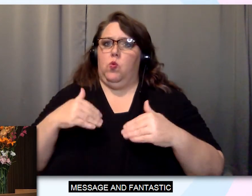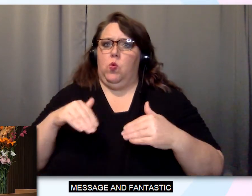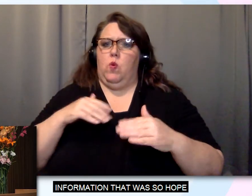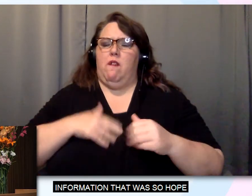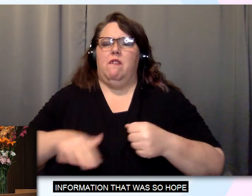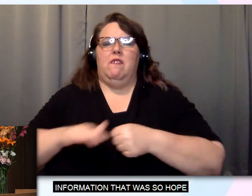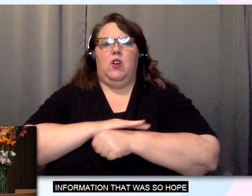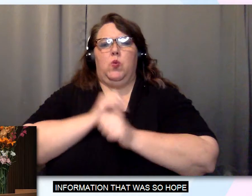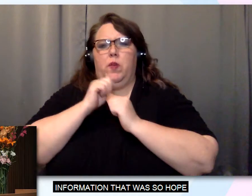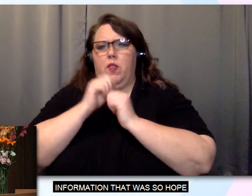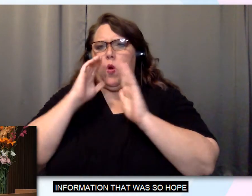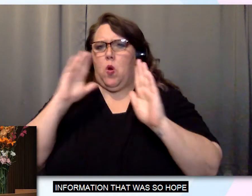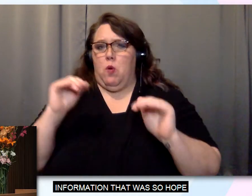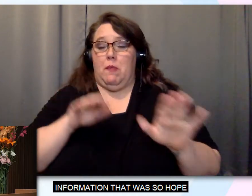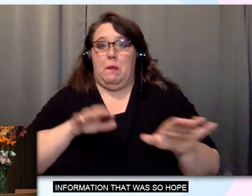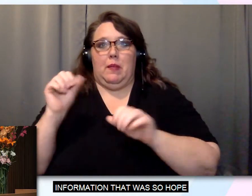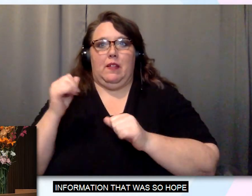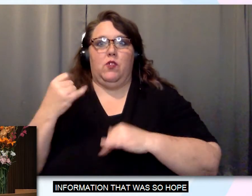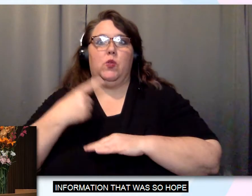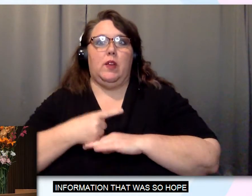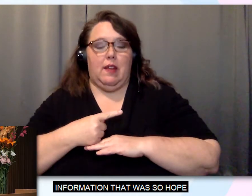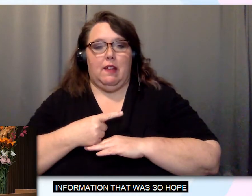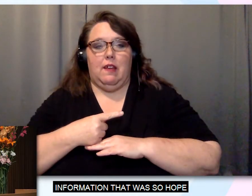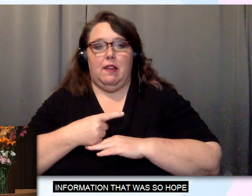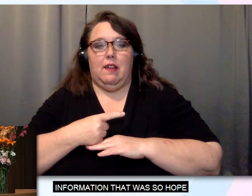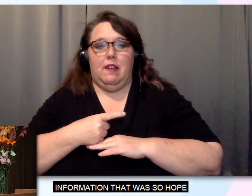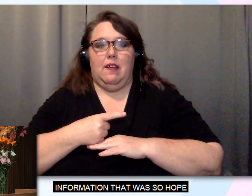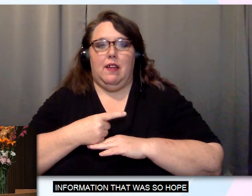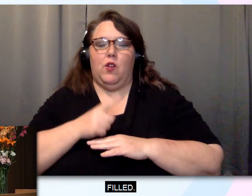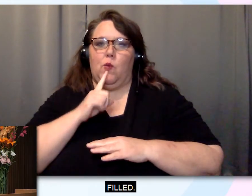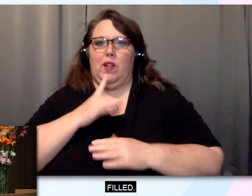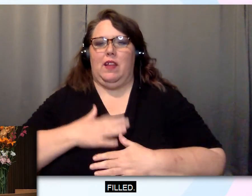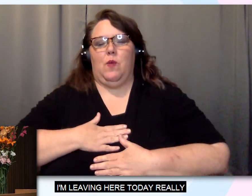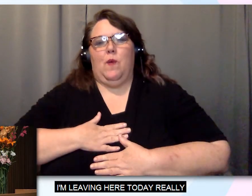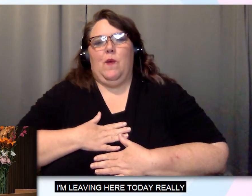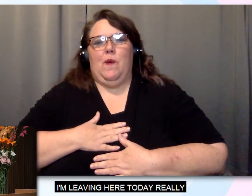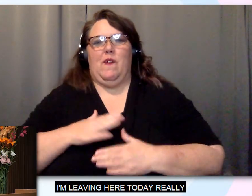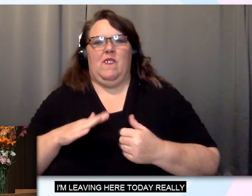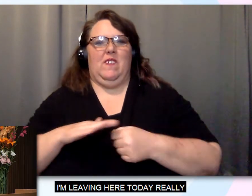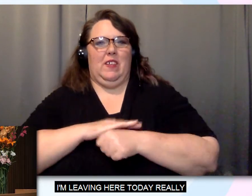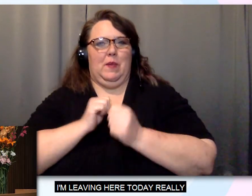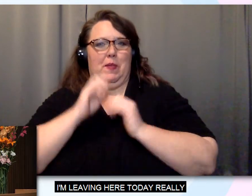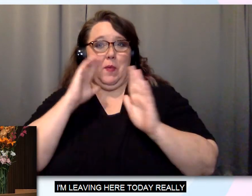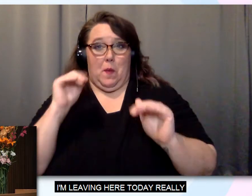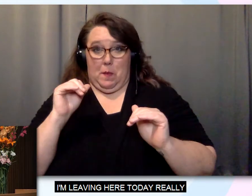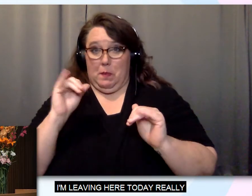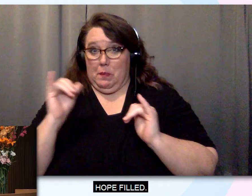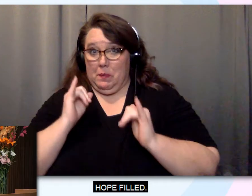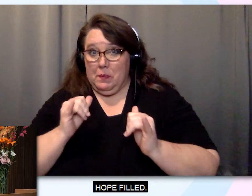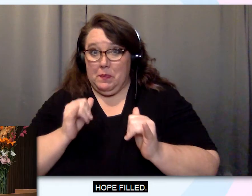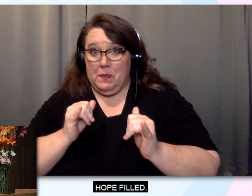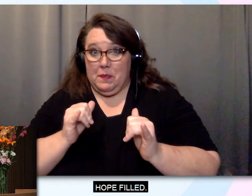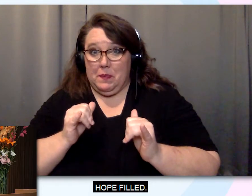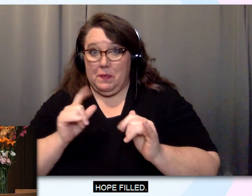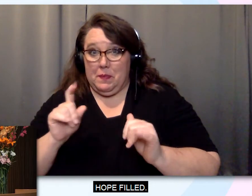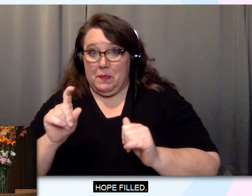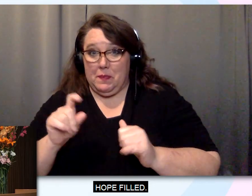that was so hope-filled. I'm leaving here today really hope-filled. How about